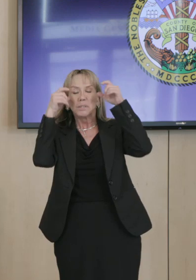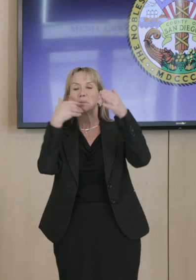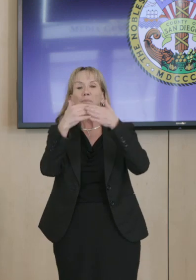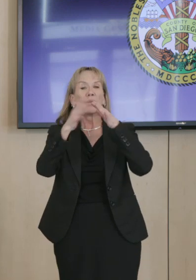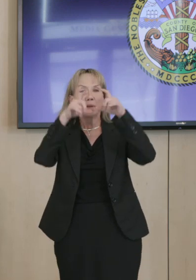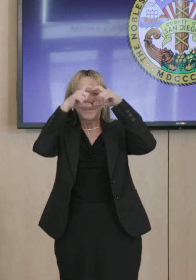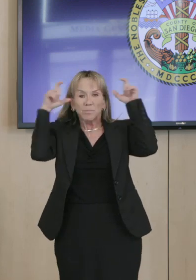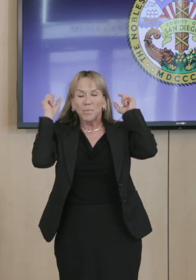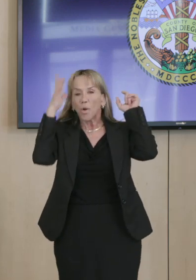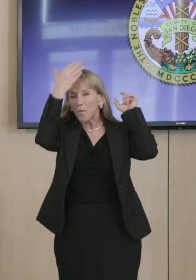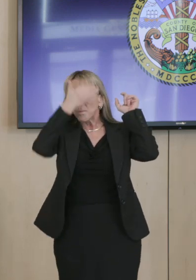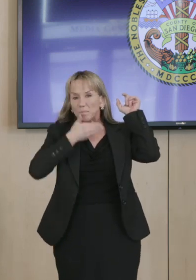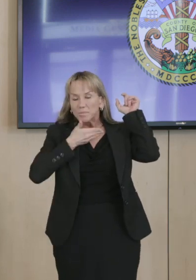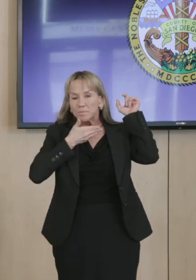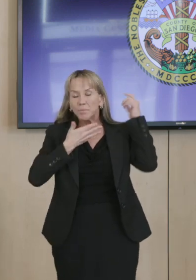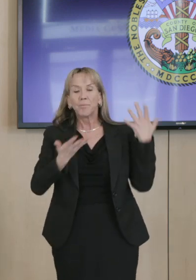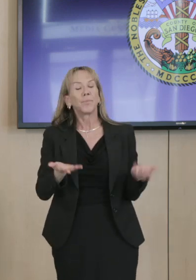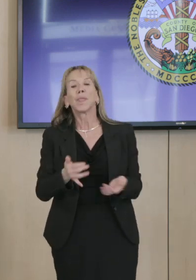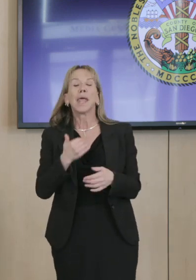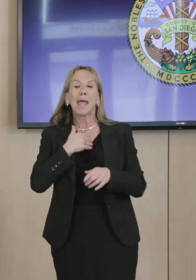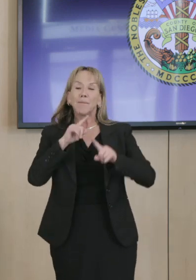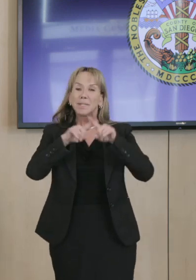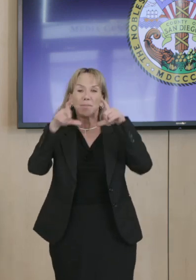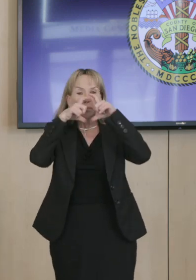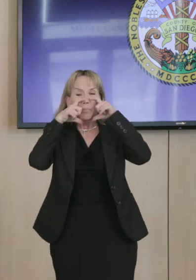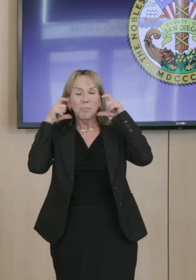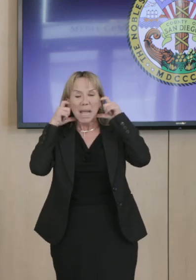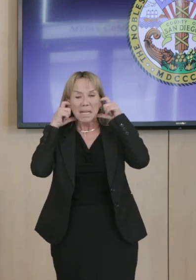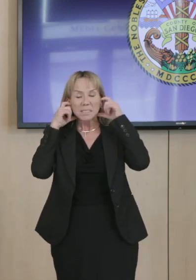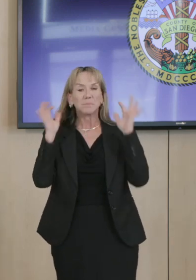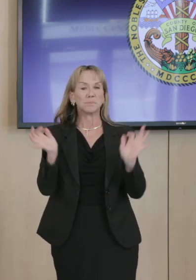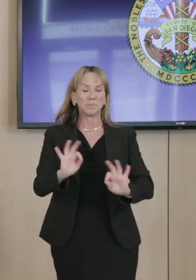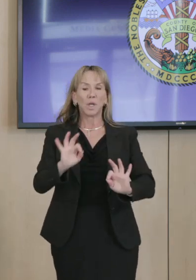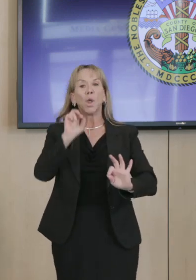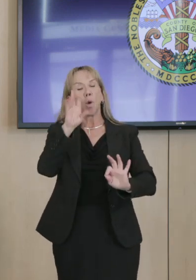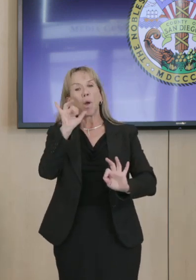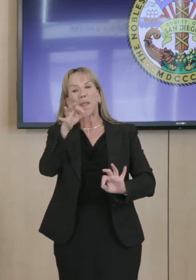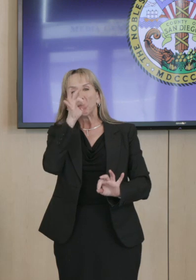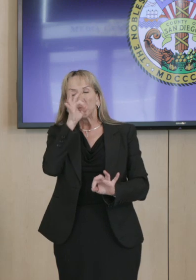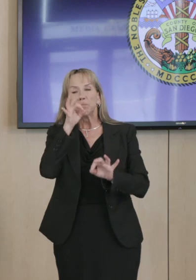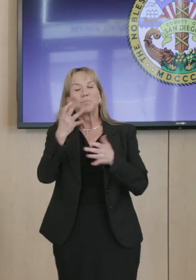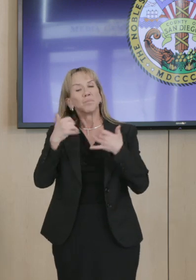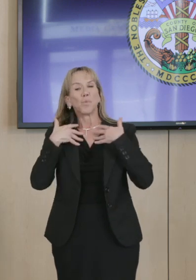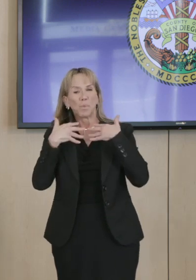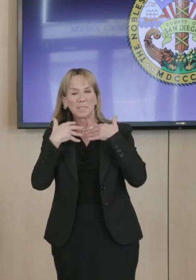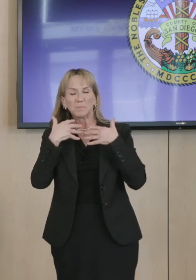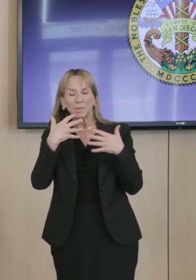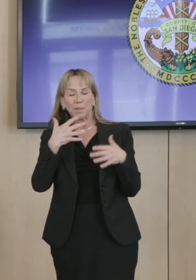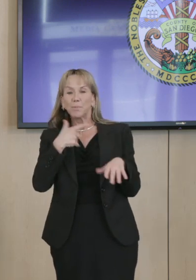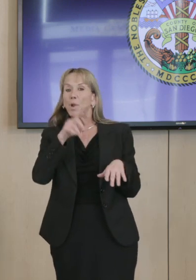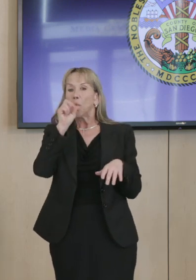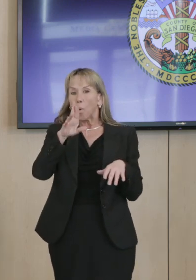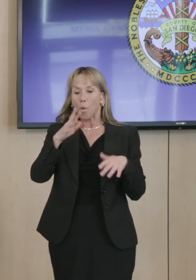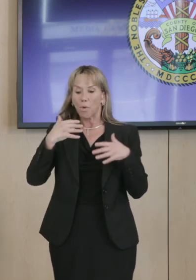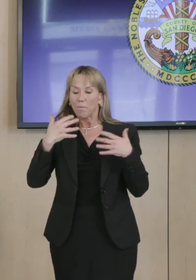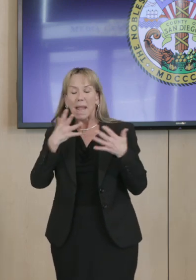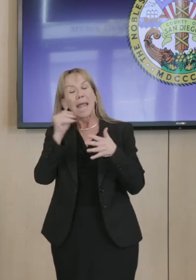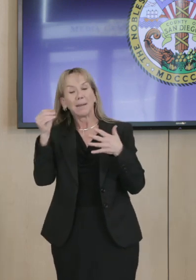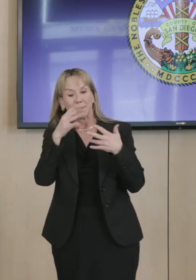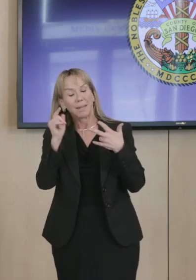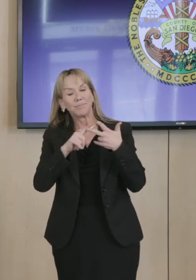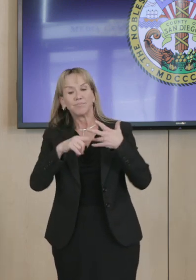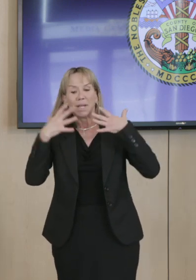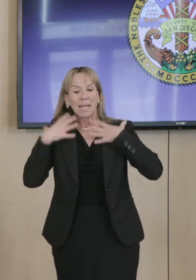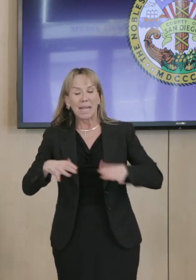face shield, mask, simple mask, or N95 respirators, as well as non-permeable gowns, gloves,